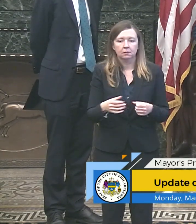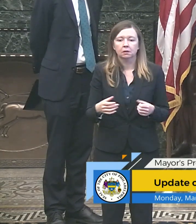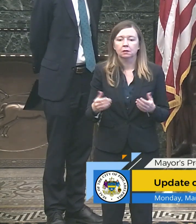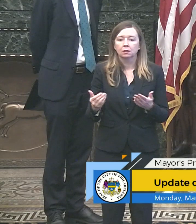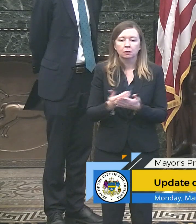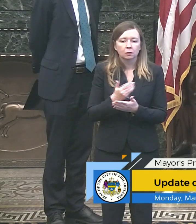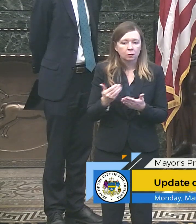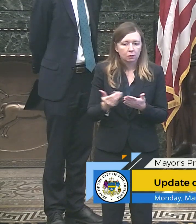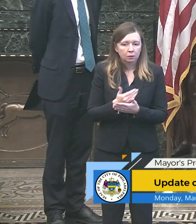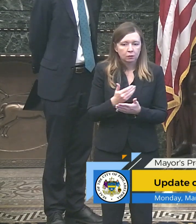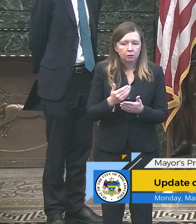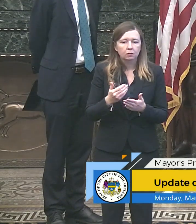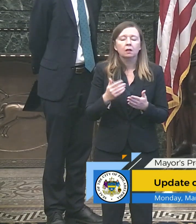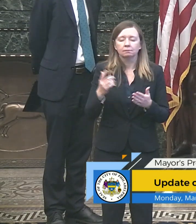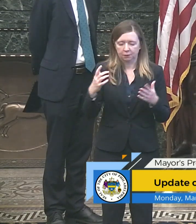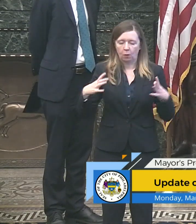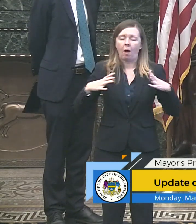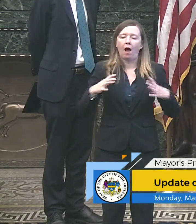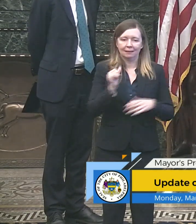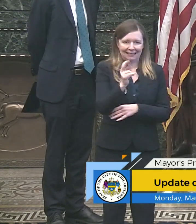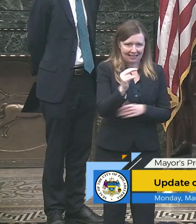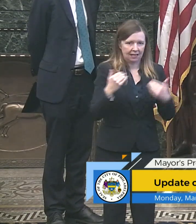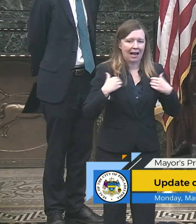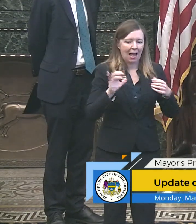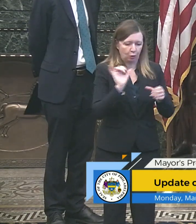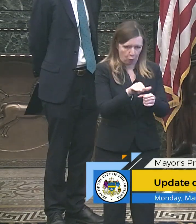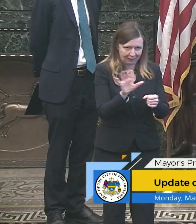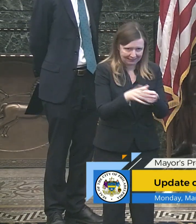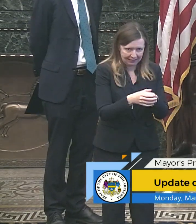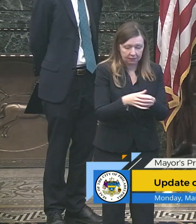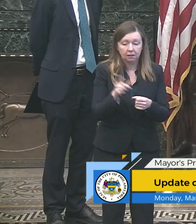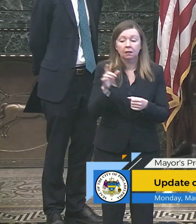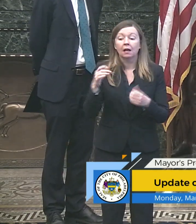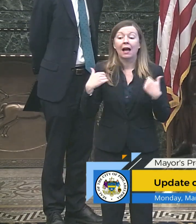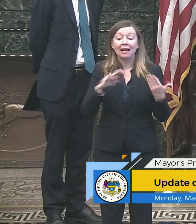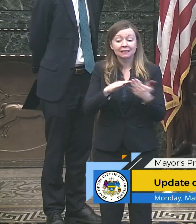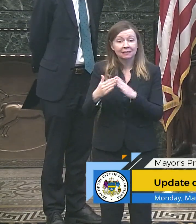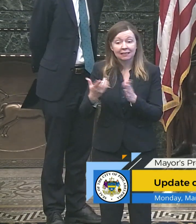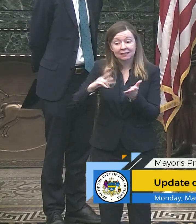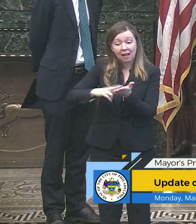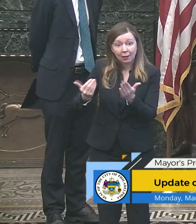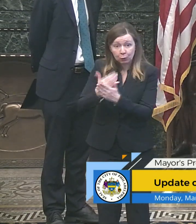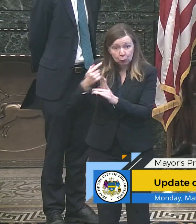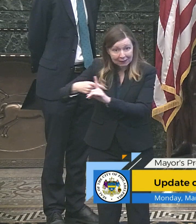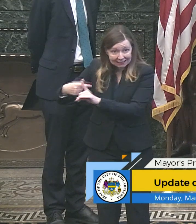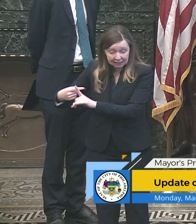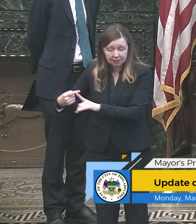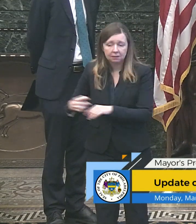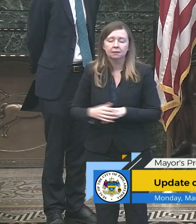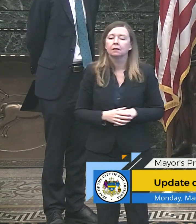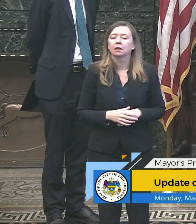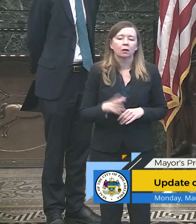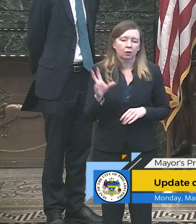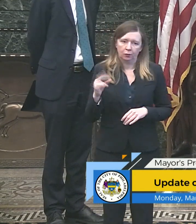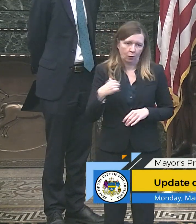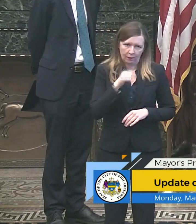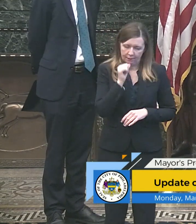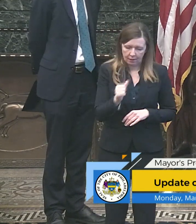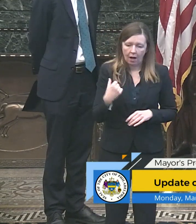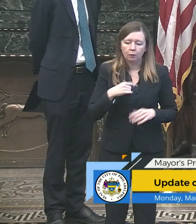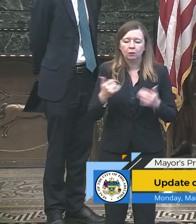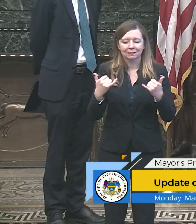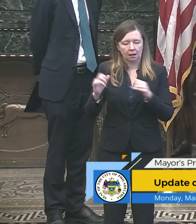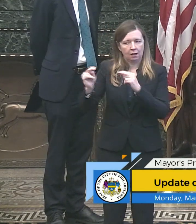leases aside from the Holiday Inn and the Lake Coors Center for any additional quarantine sites. We have not signed additional leases. We are still